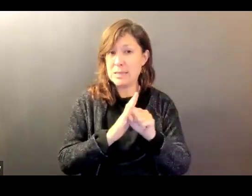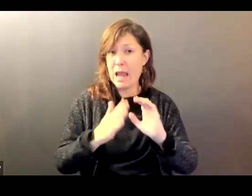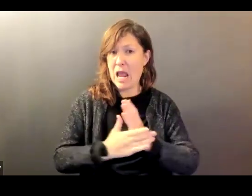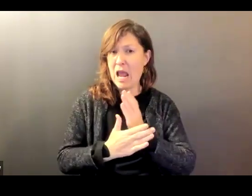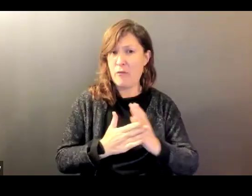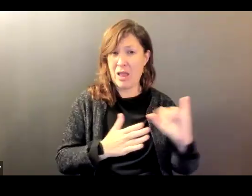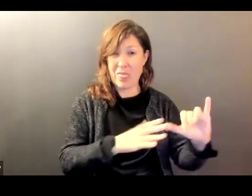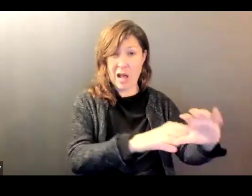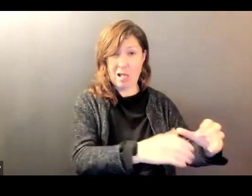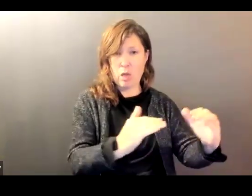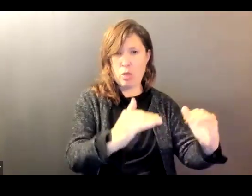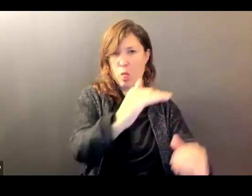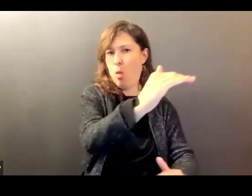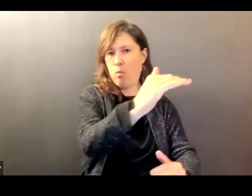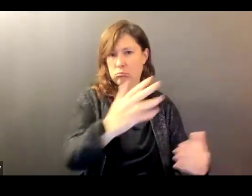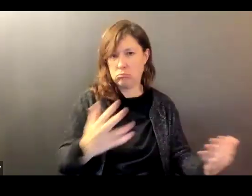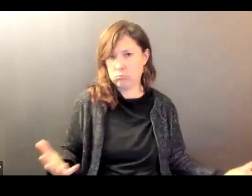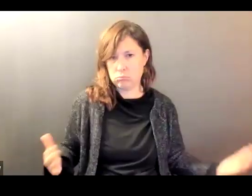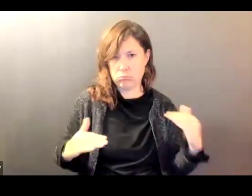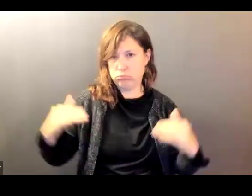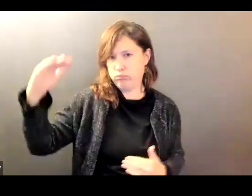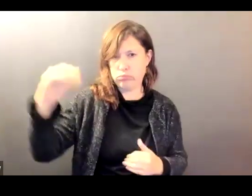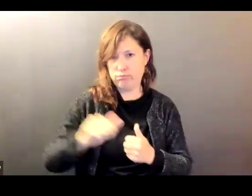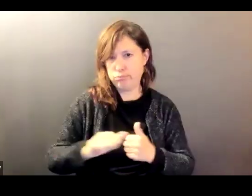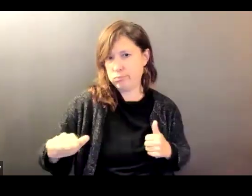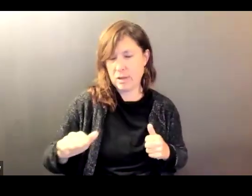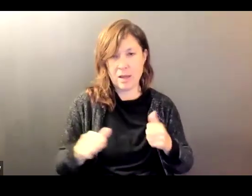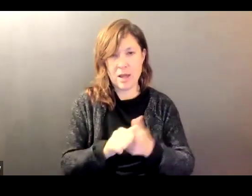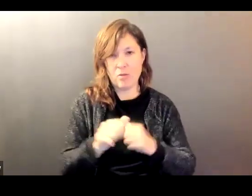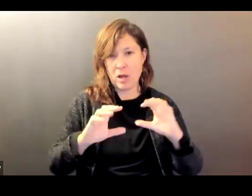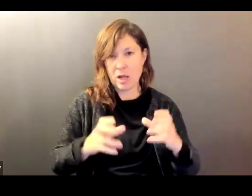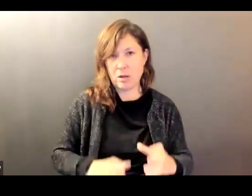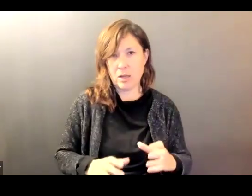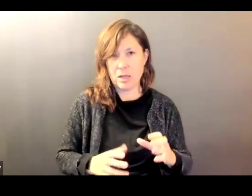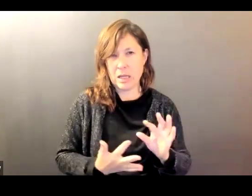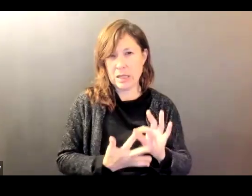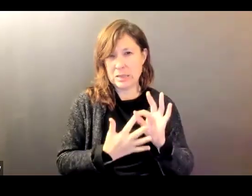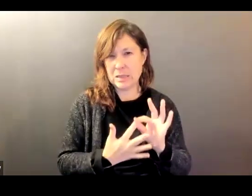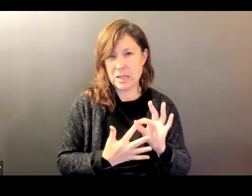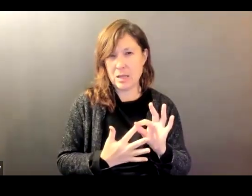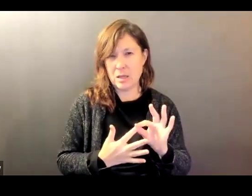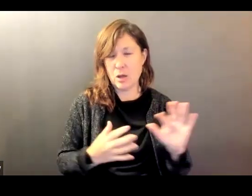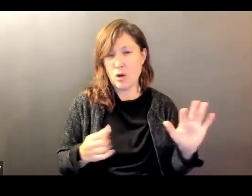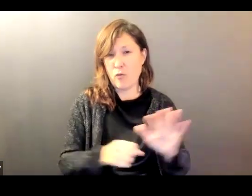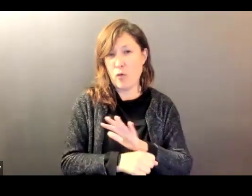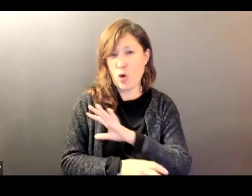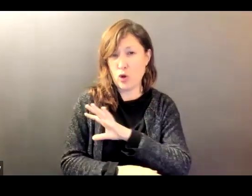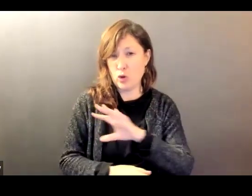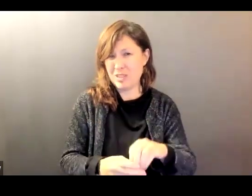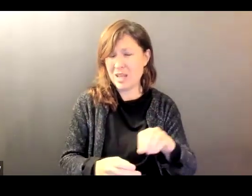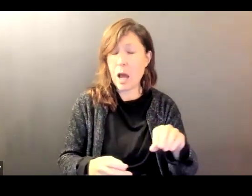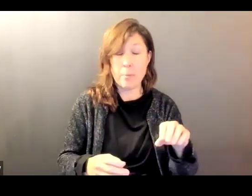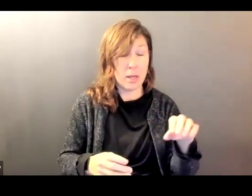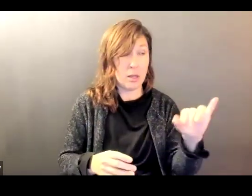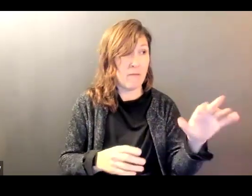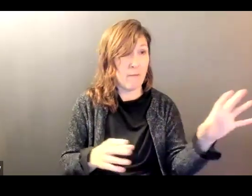Not everyone, every category, with the exception of the full inclusion. Even the full inclusion is